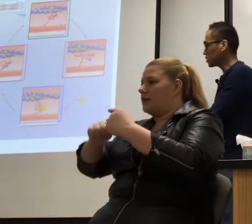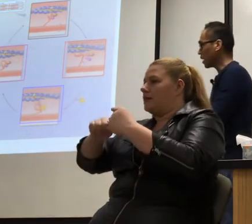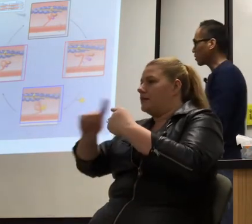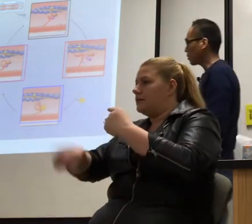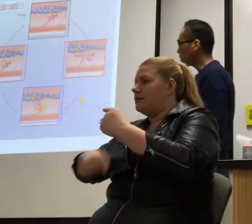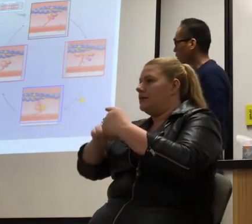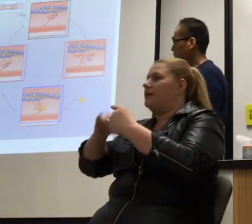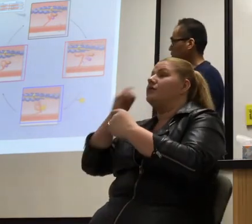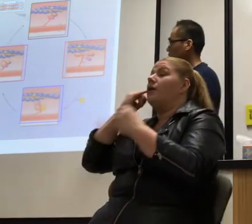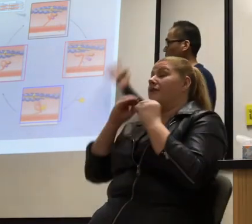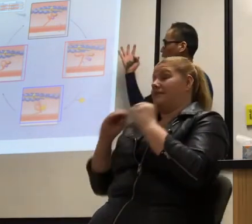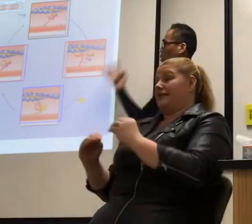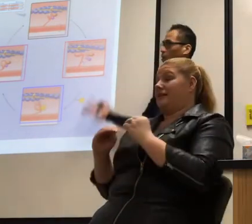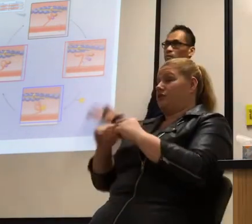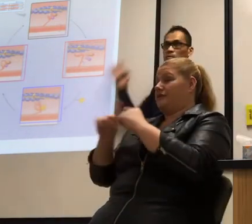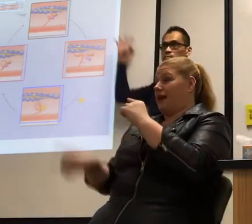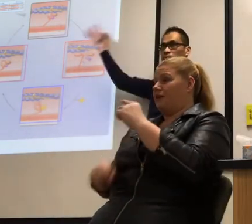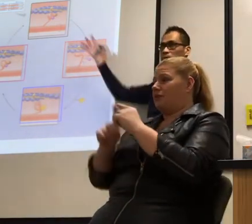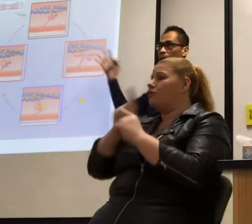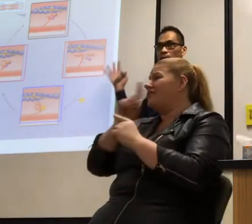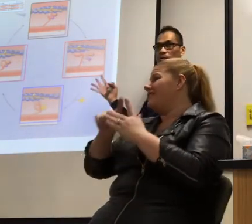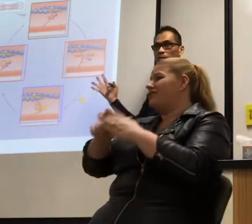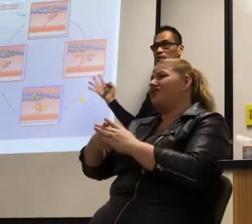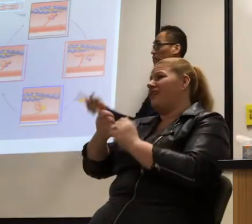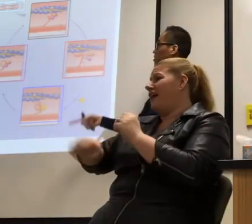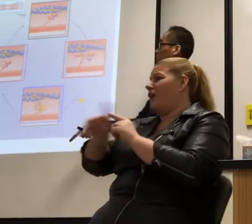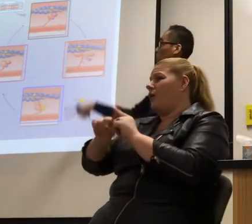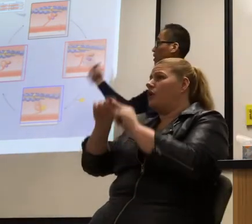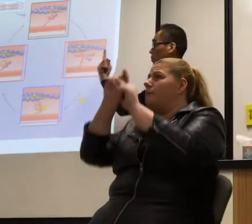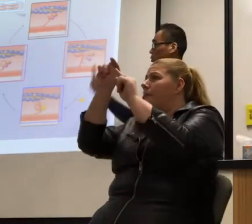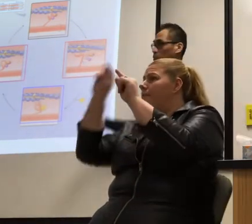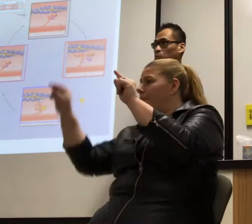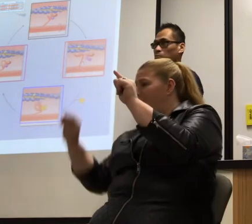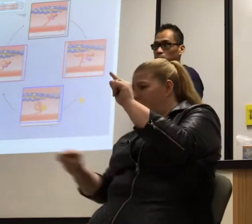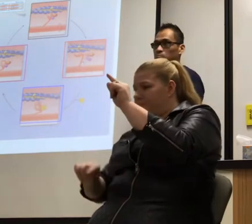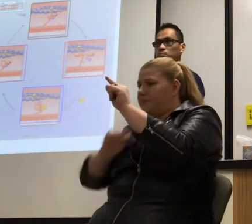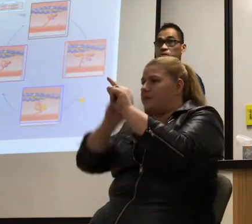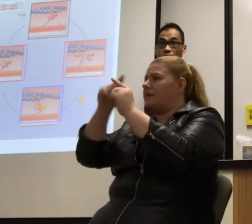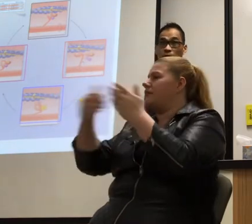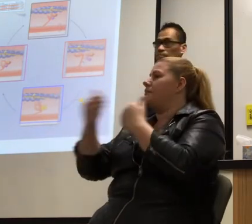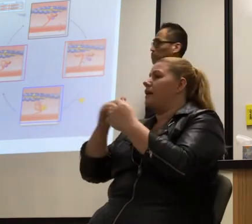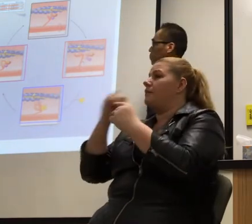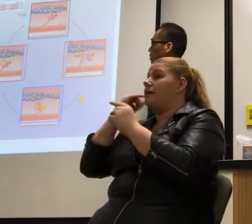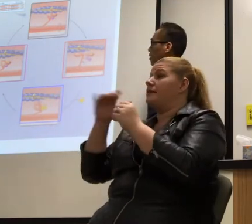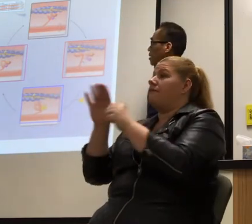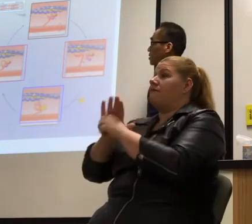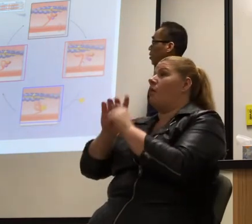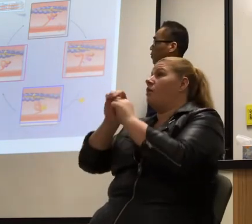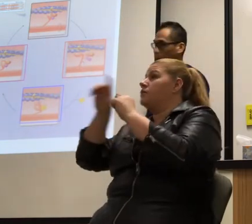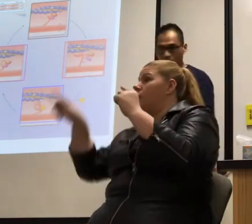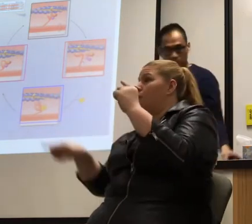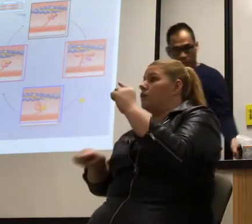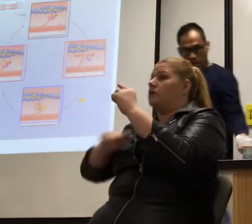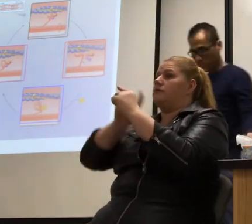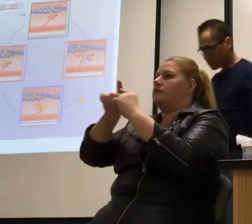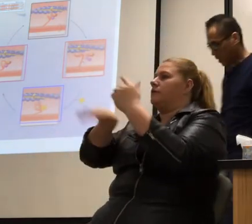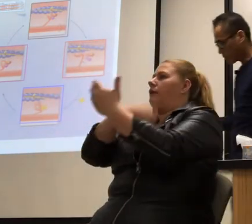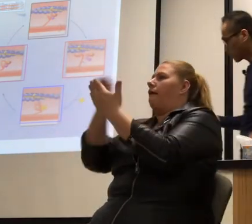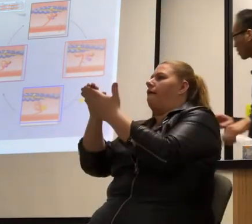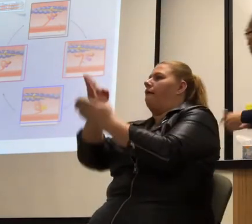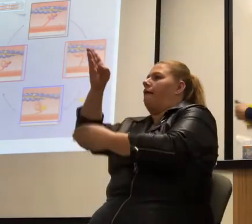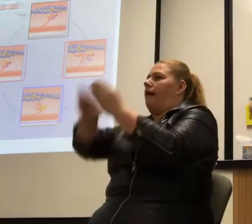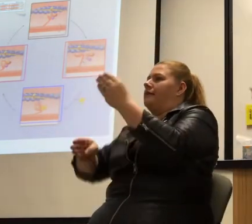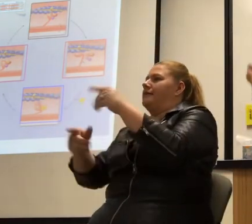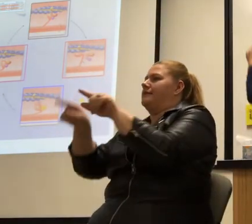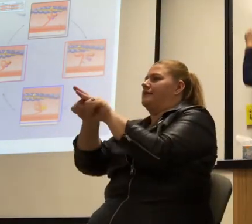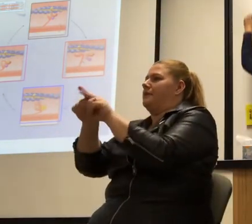you teach a cycle, you can start anywhere, doesn't matter, because eventually you'll end up where you started. So we call this cross-bridge